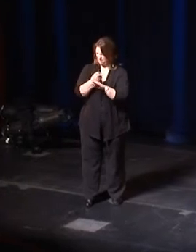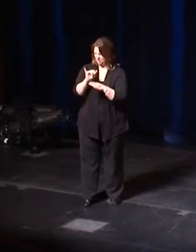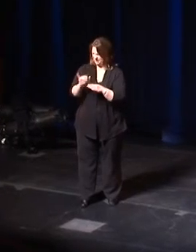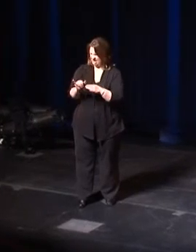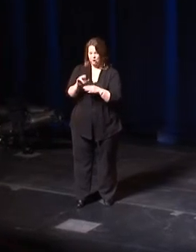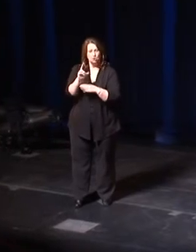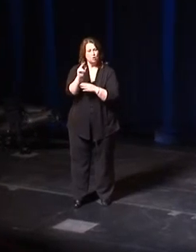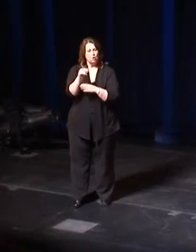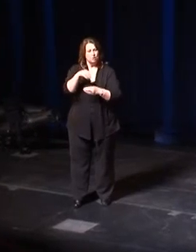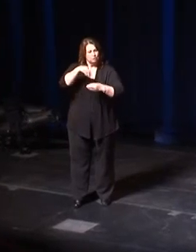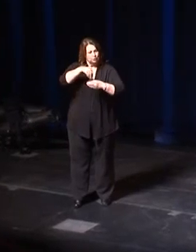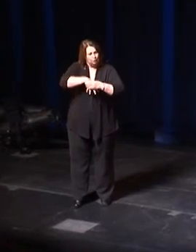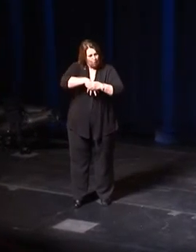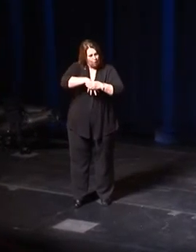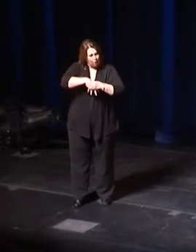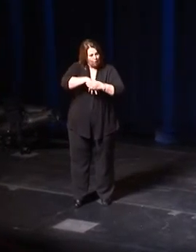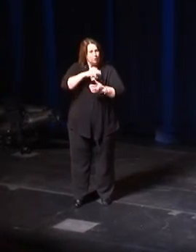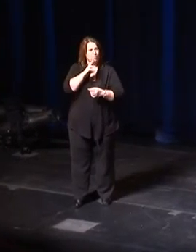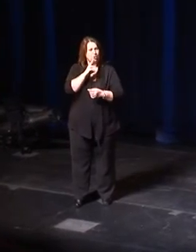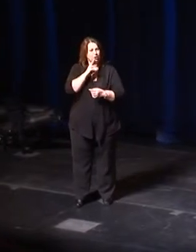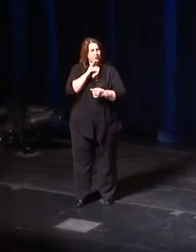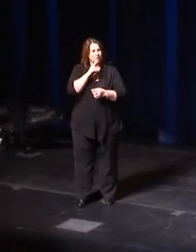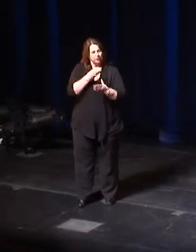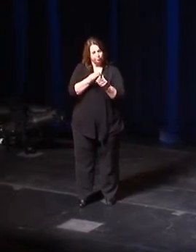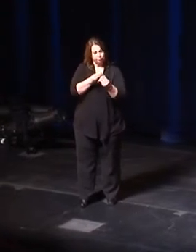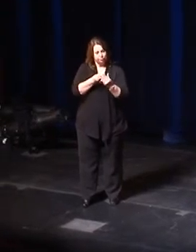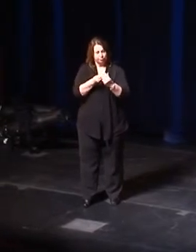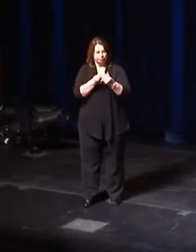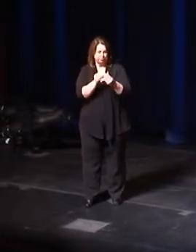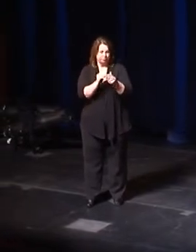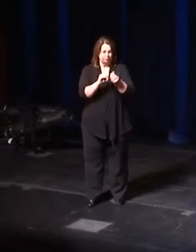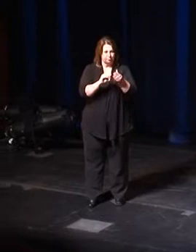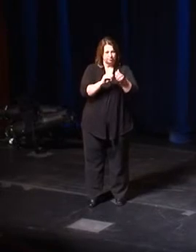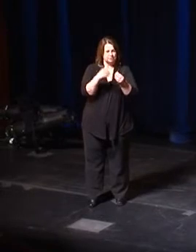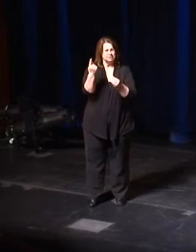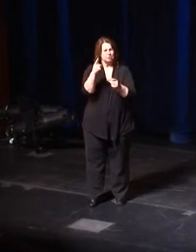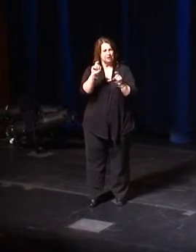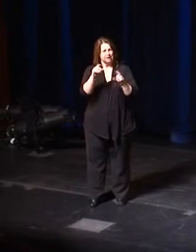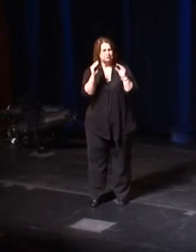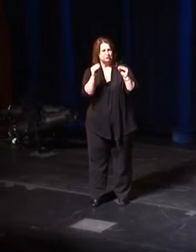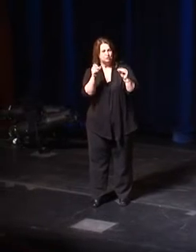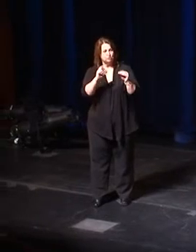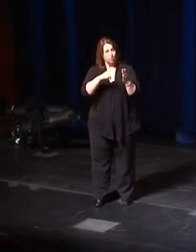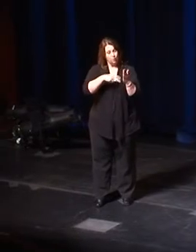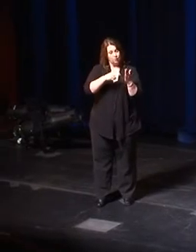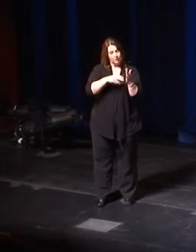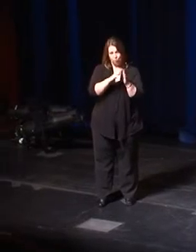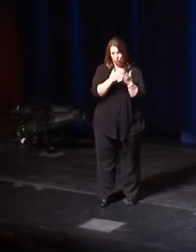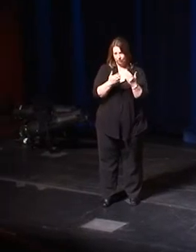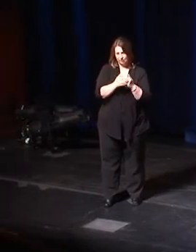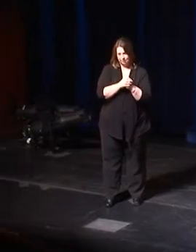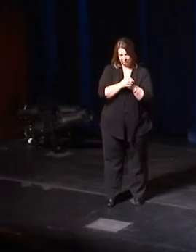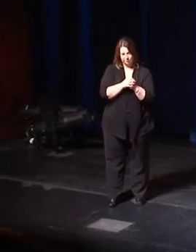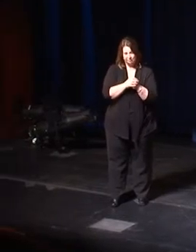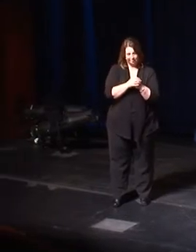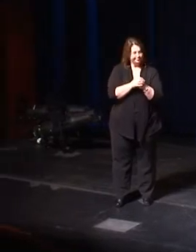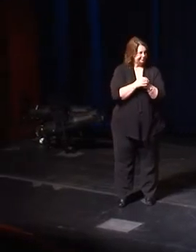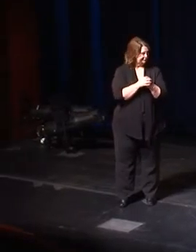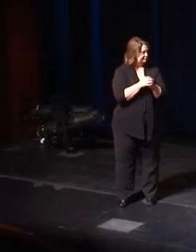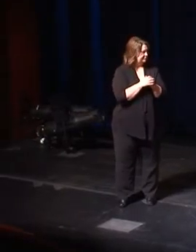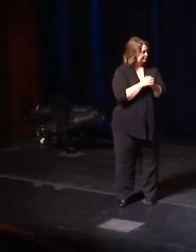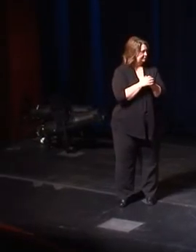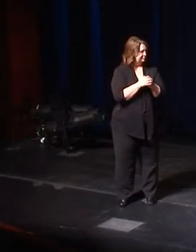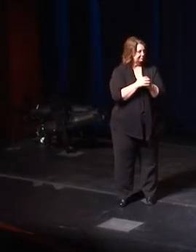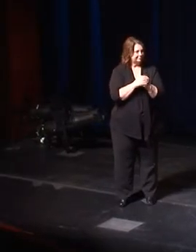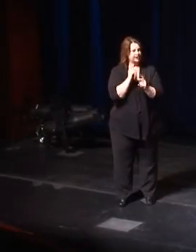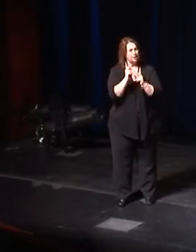you have to soak them in lard oil and shape. Somebody has to show you that, or you have to read it in the book. You know, there are things you just have to be taught